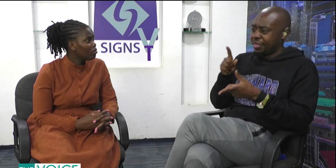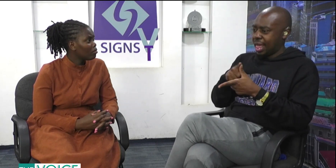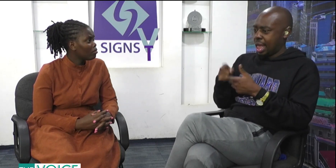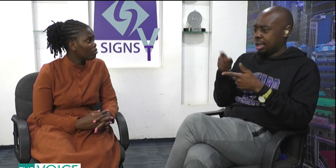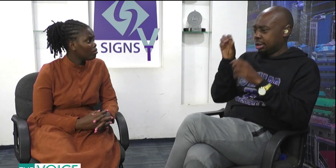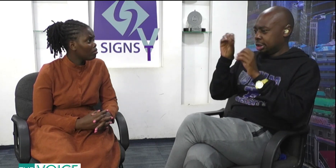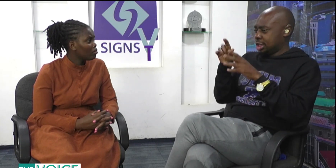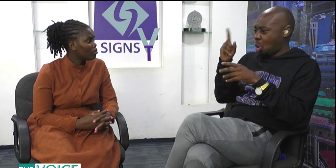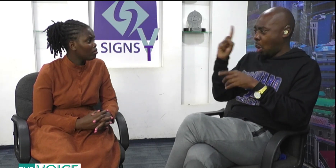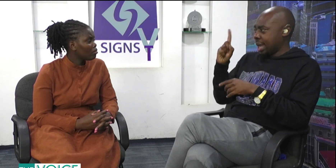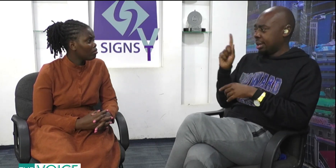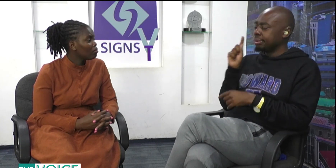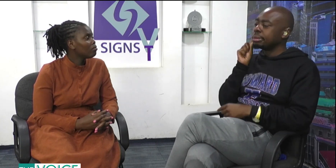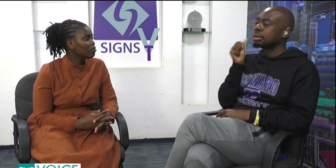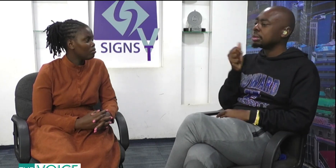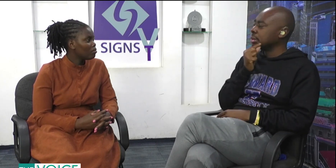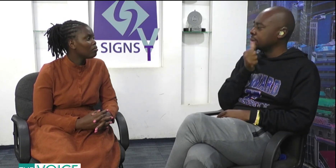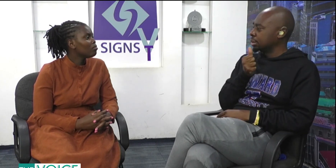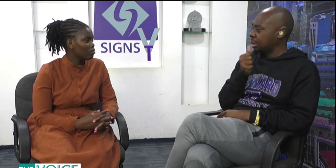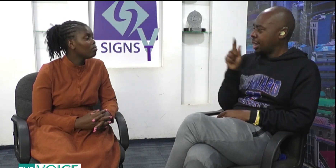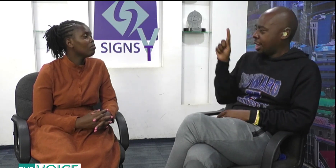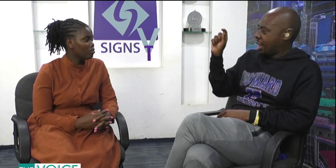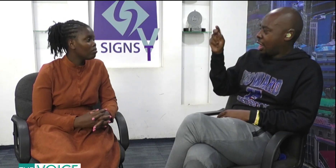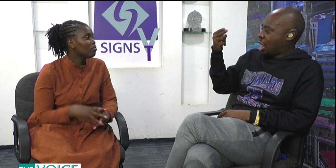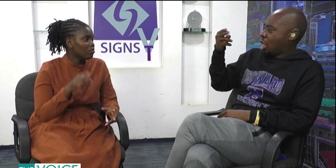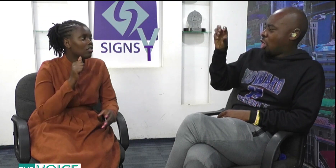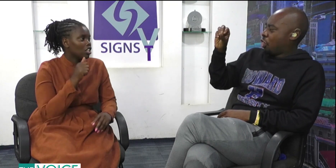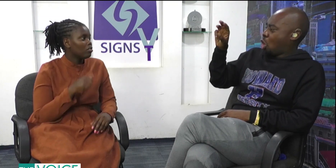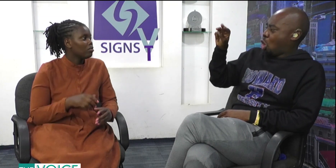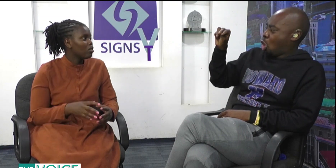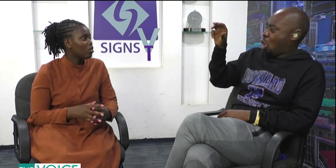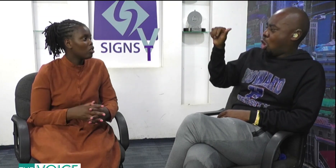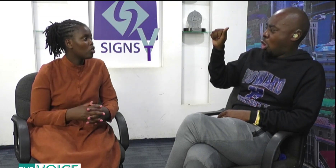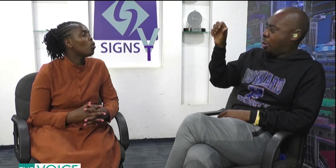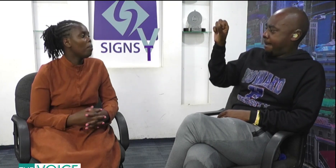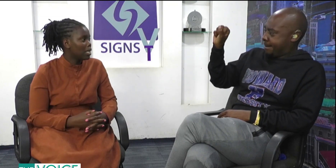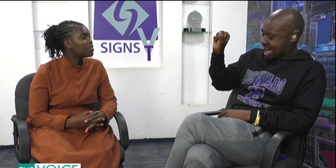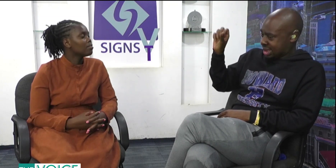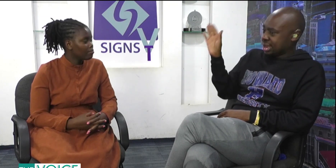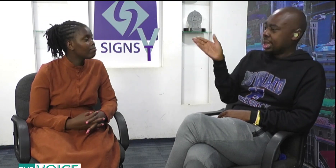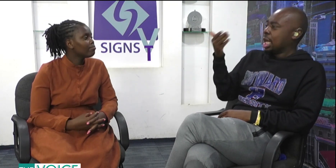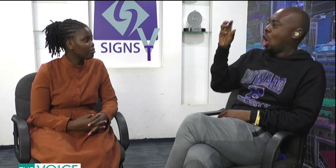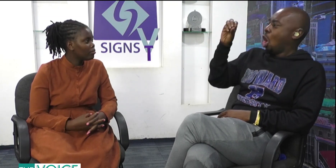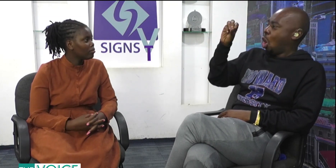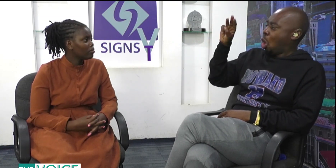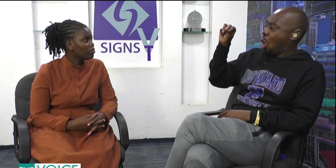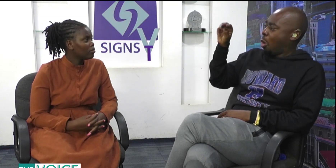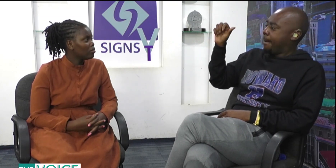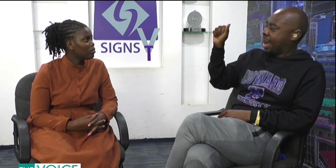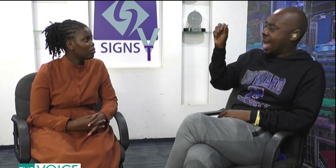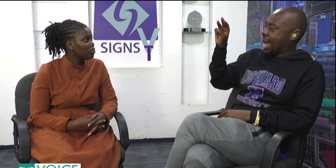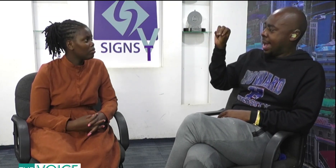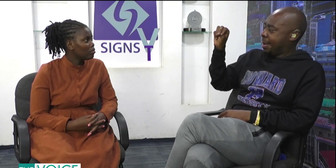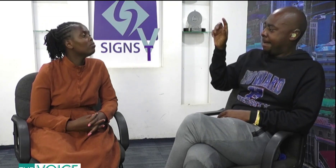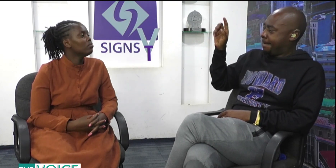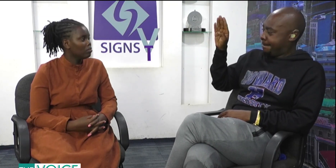could help me. And there was a teacher by the name Thomas.